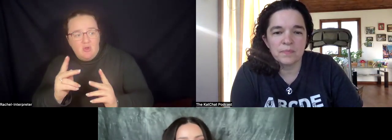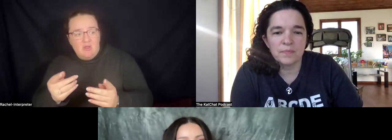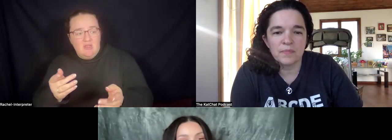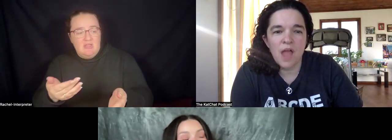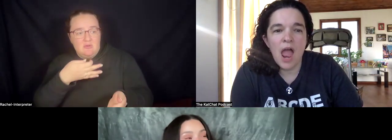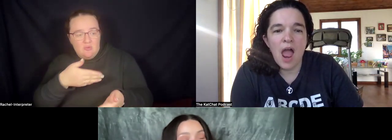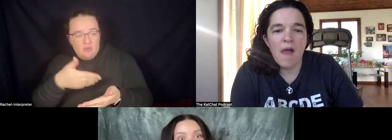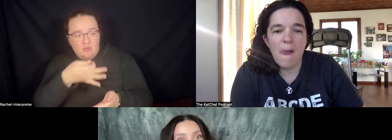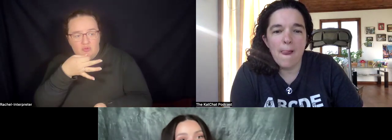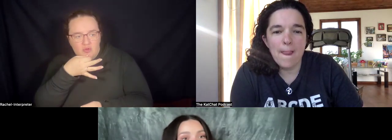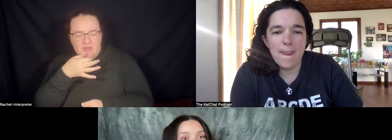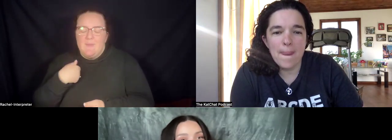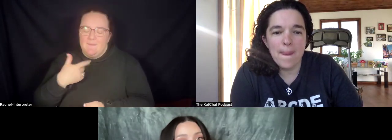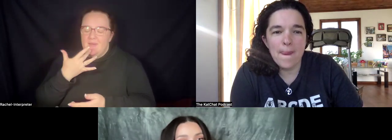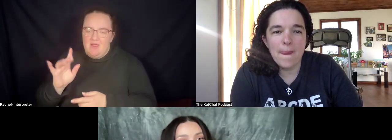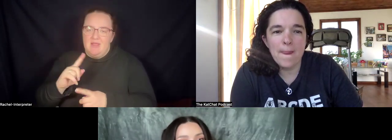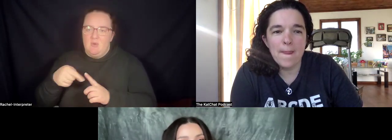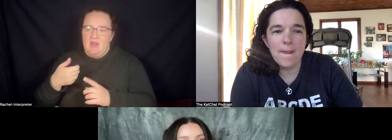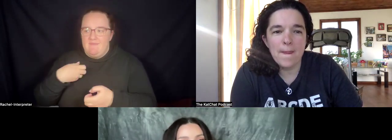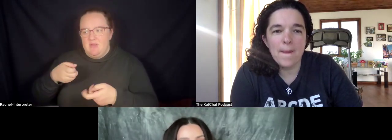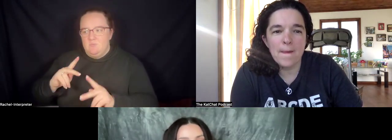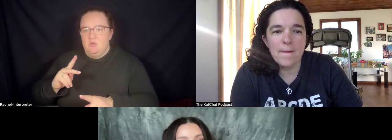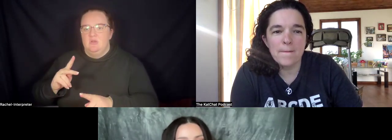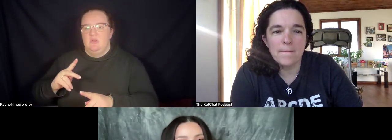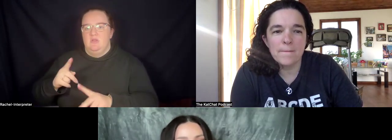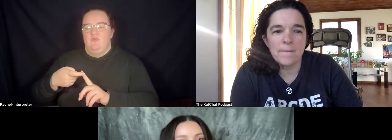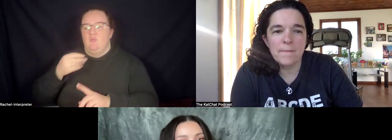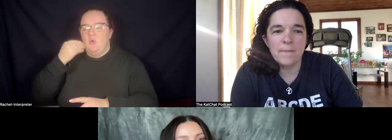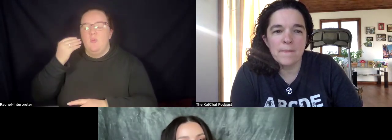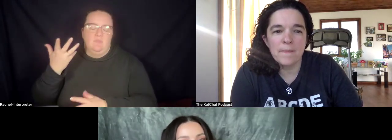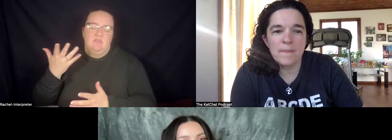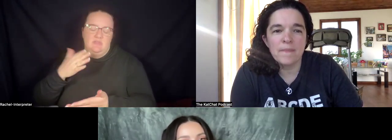So I'm very lucky whenever I get the opportunity to work. I feel very grateful.